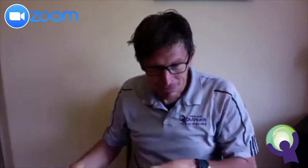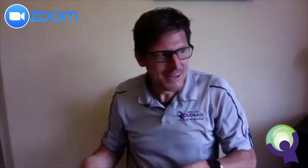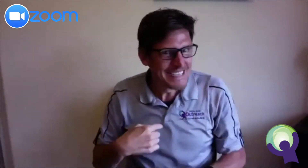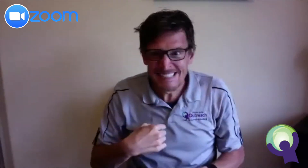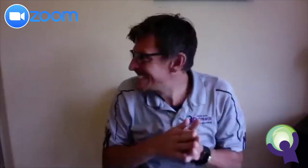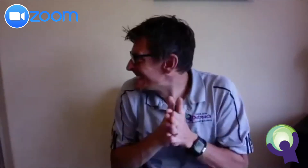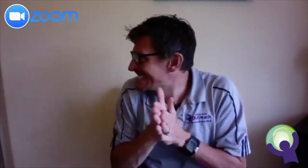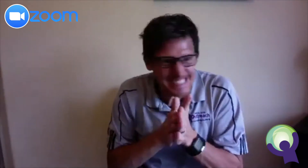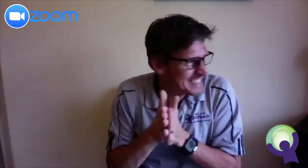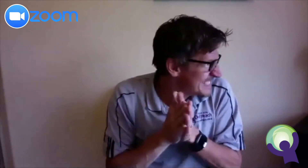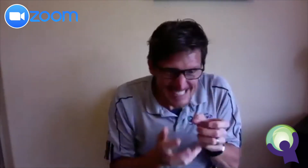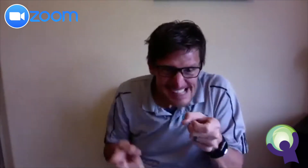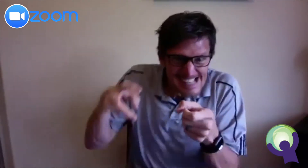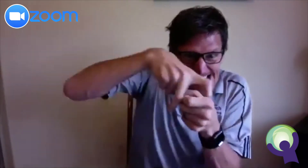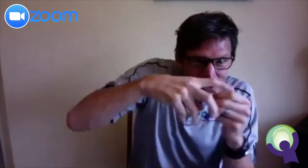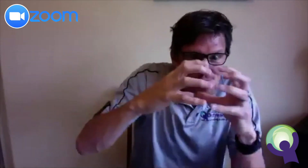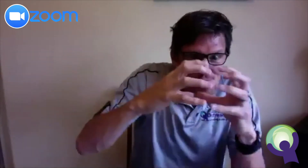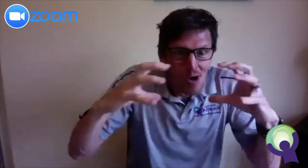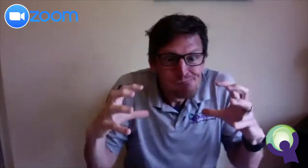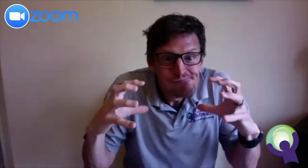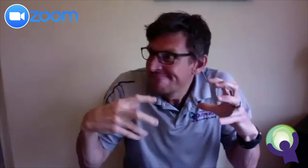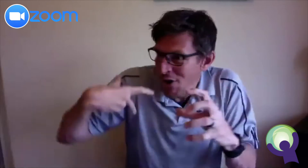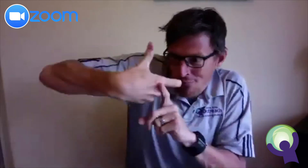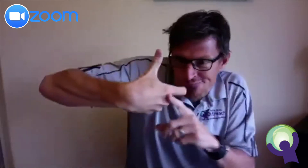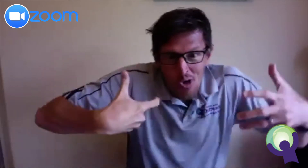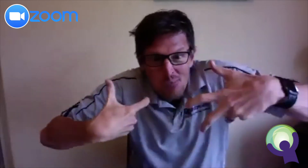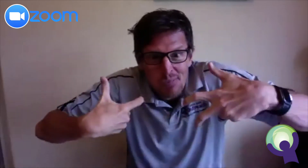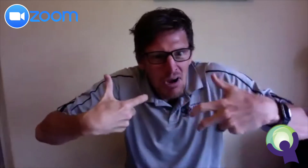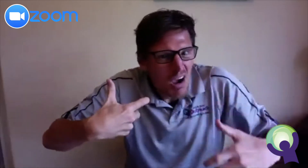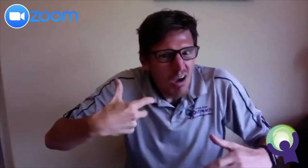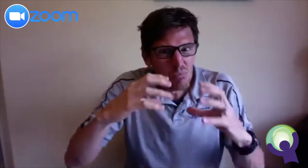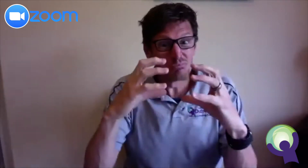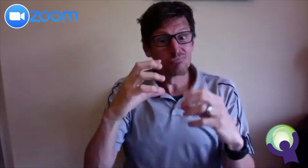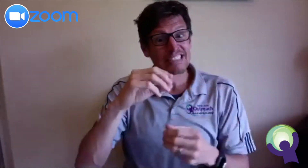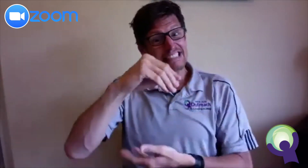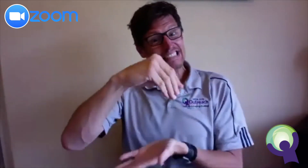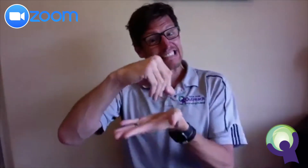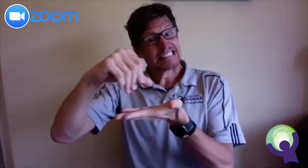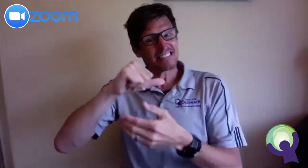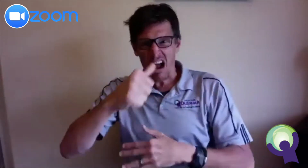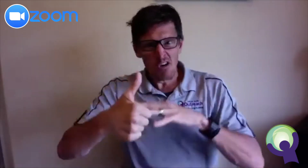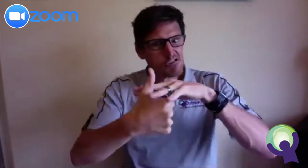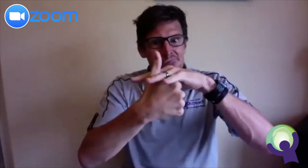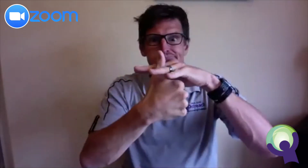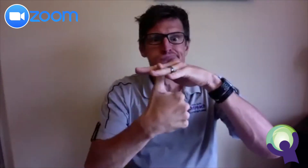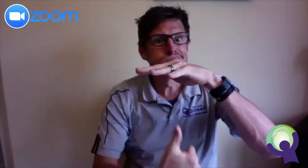Marv jumped on a berry and hugged it like a beach ball. He was floating toward the creek that ran past their garden. Wait for me, Sadie